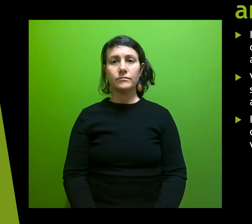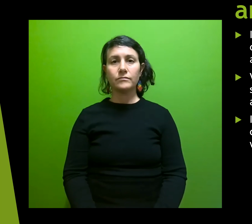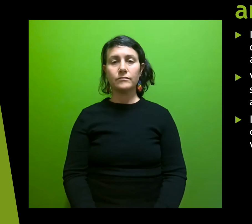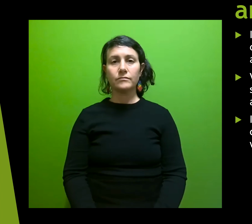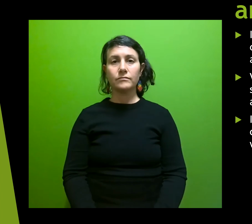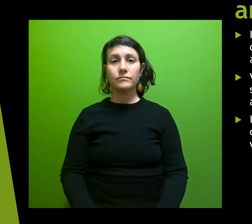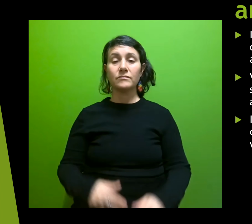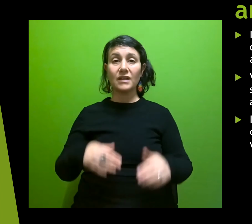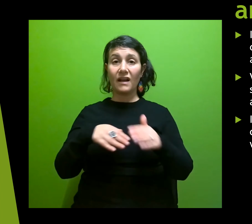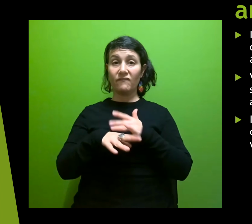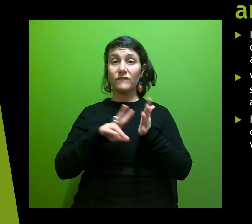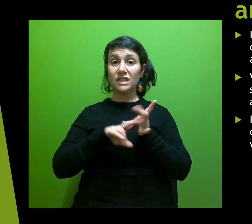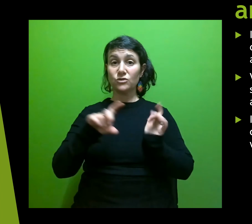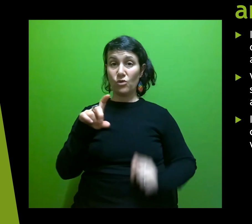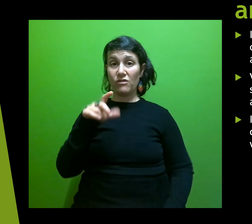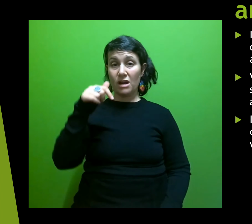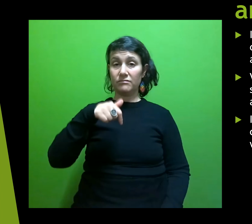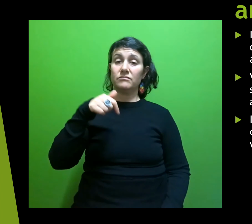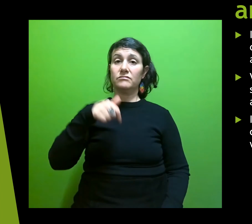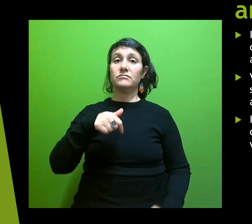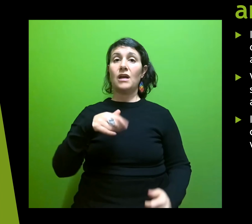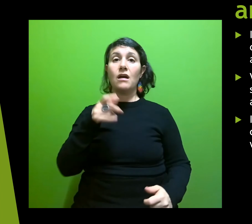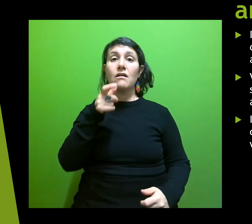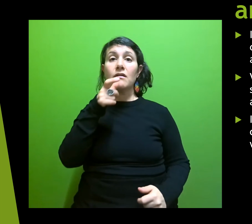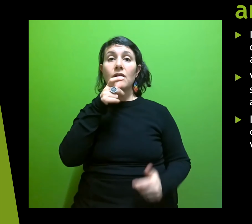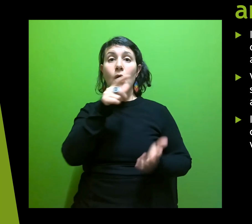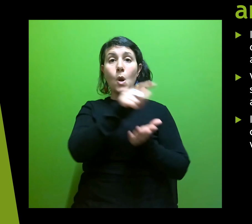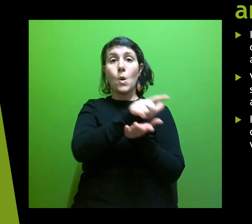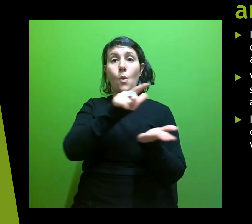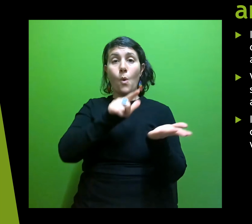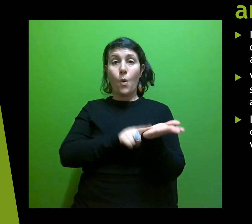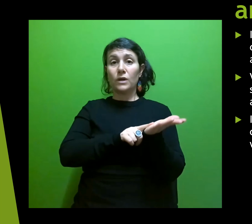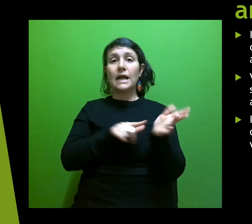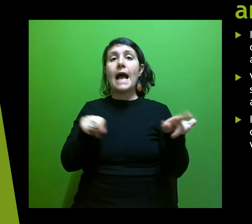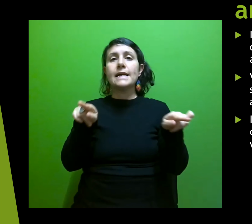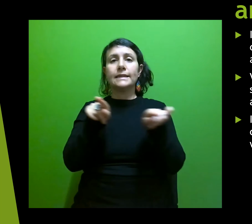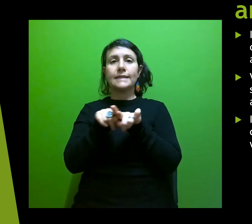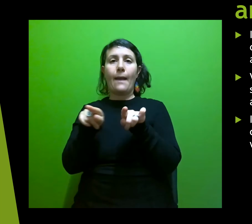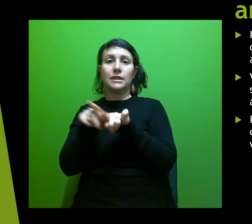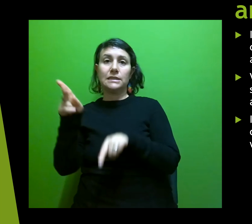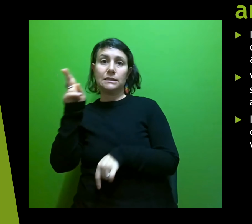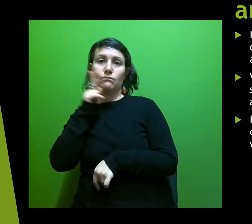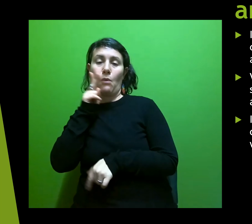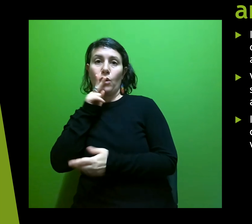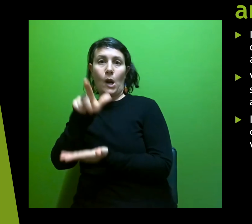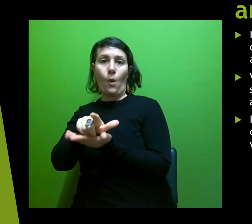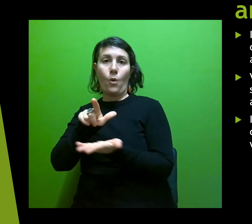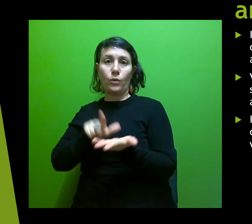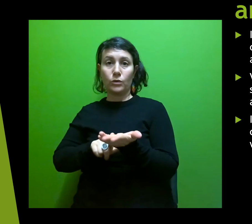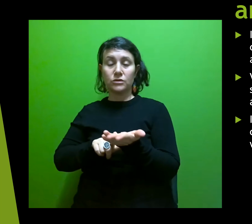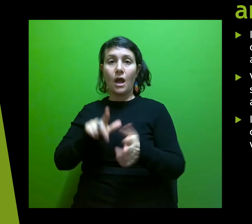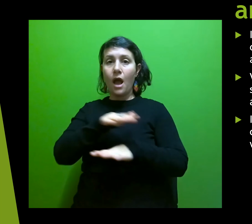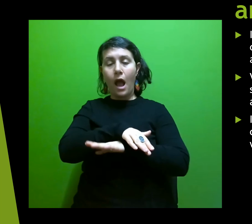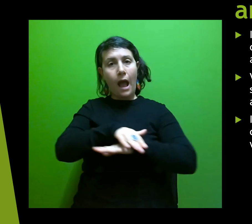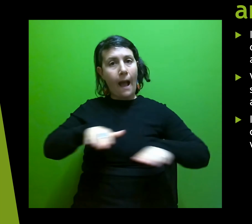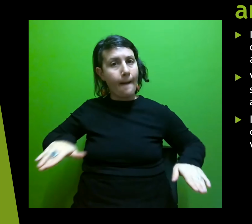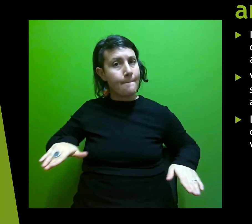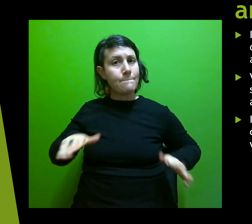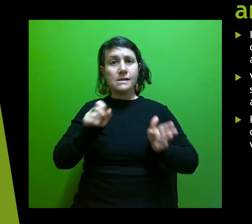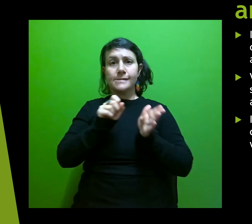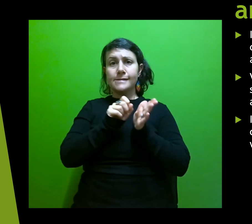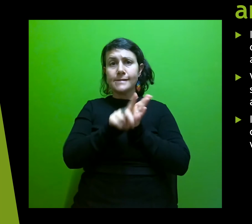In Victoria, vaping laws now mirror smoking laws. It is illegal to sell or provide